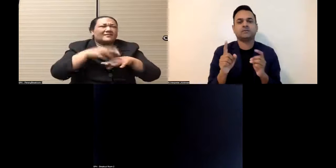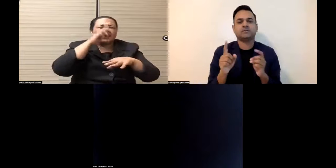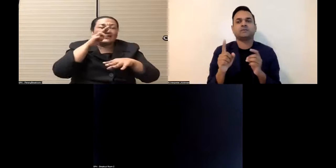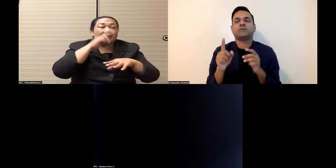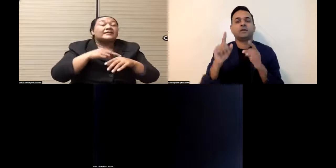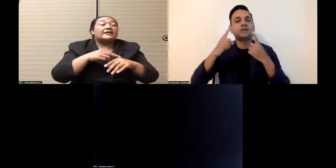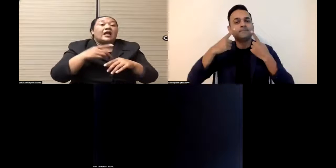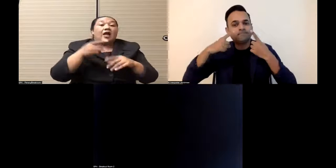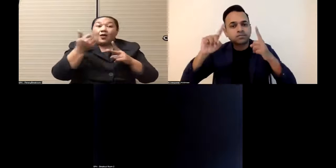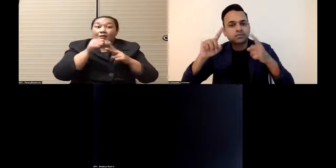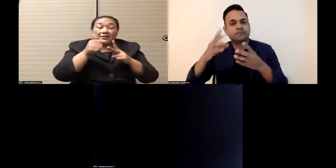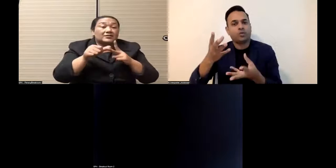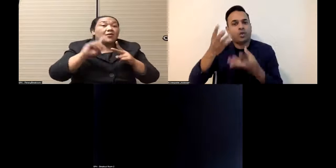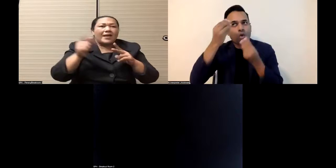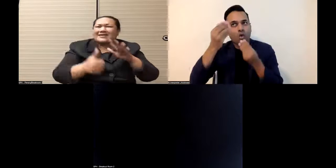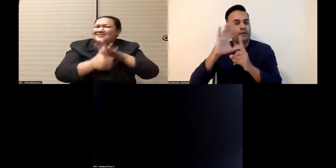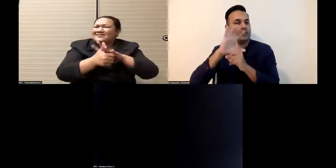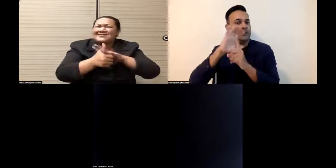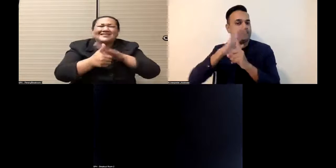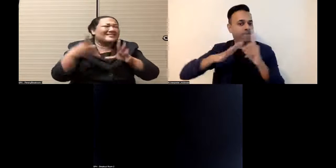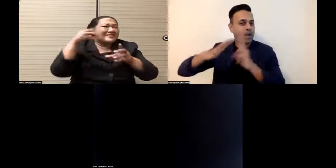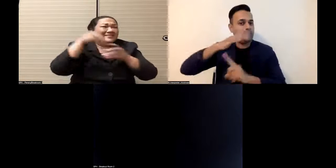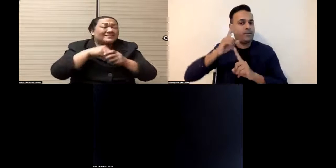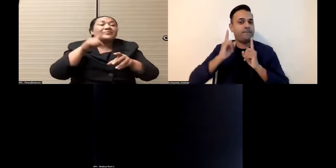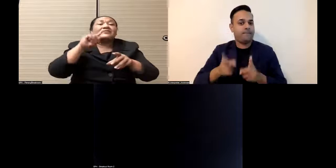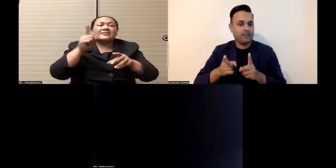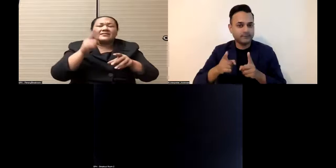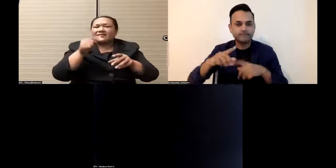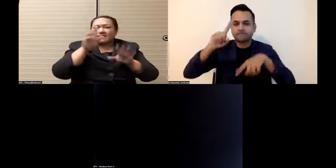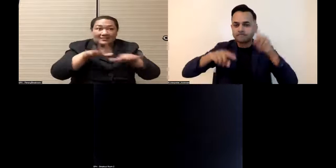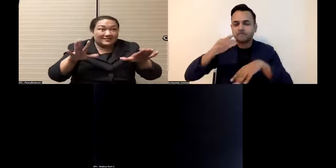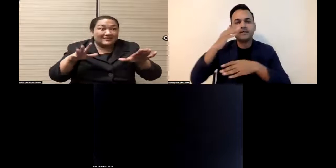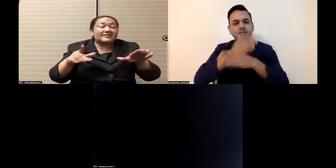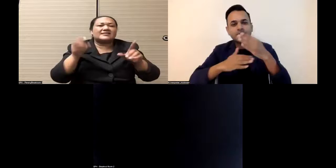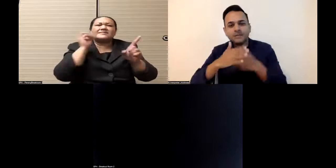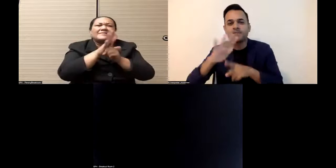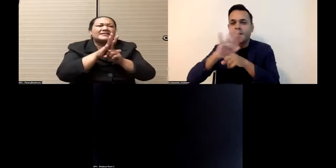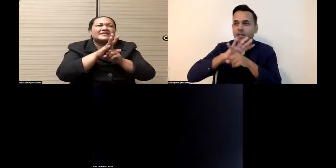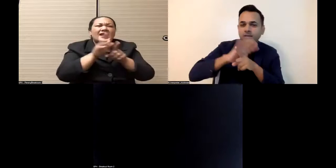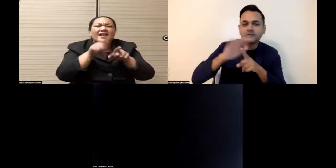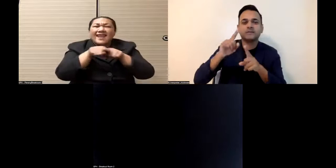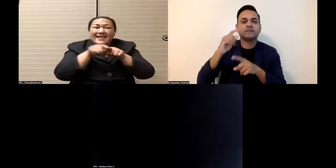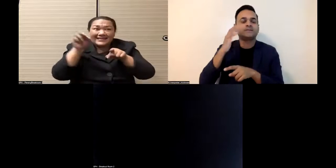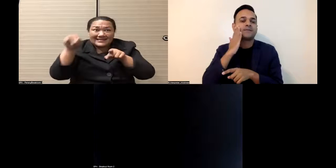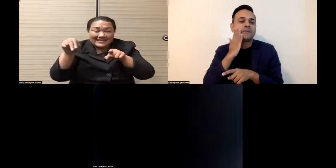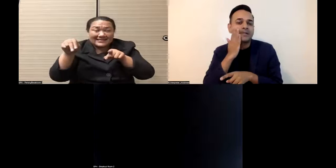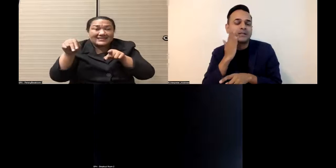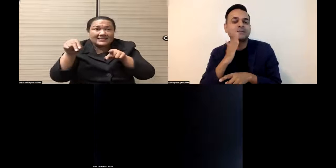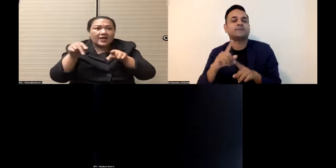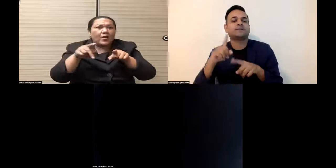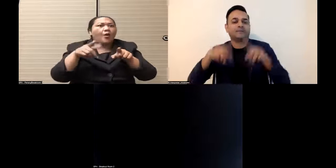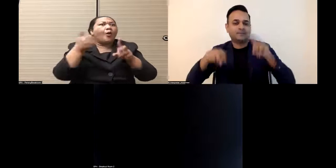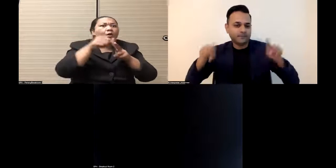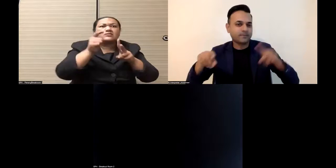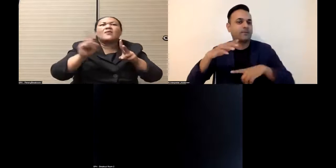children with special learning needs also means teachers must be inclusive in their teaching pedagogies and ensure that